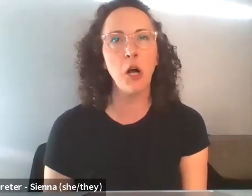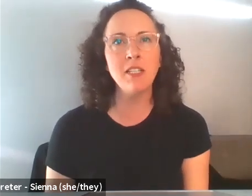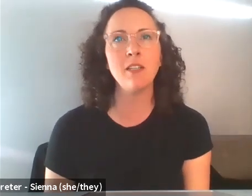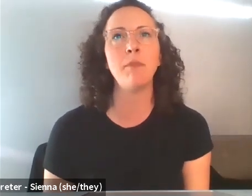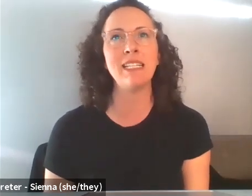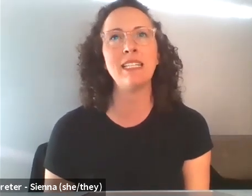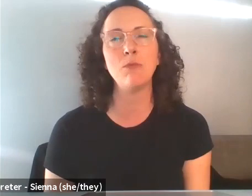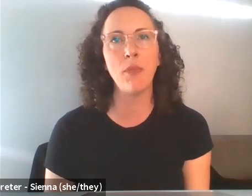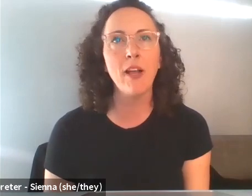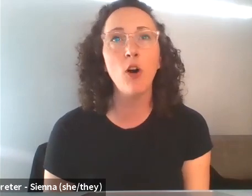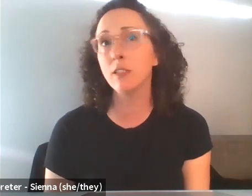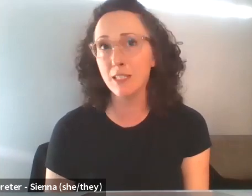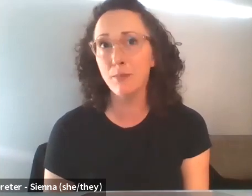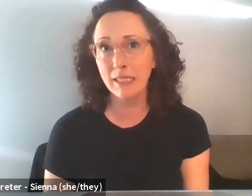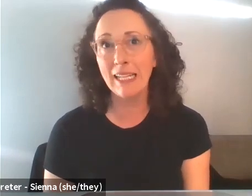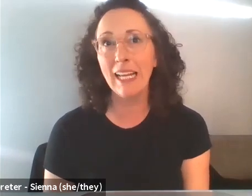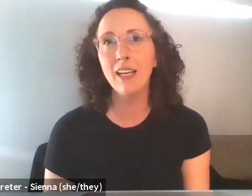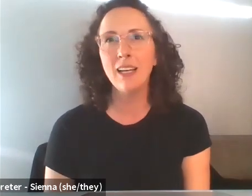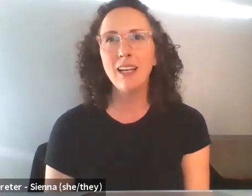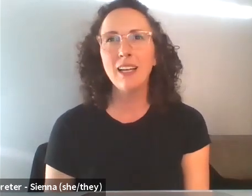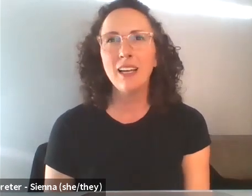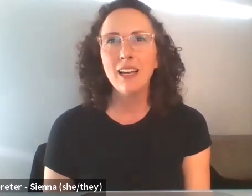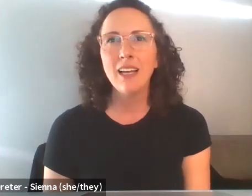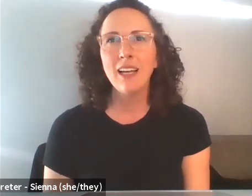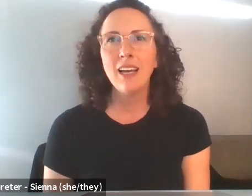skills. They commented on what they called disability.